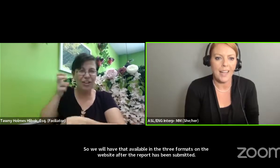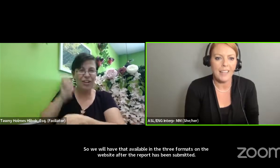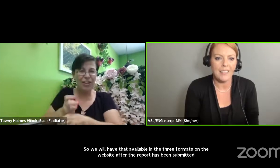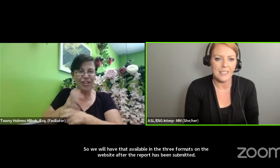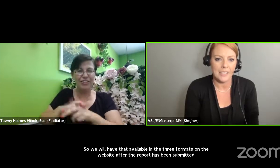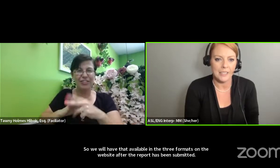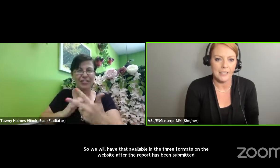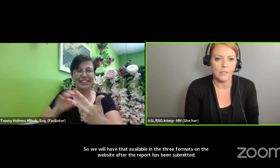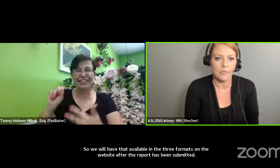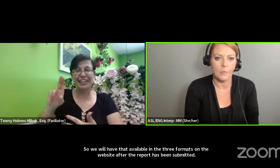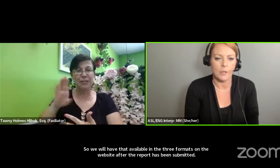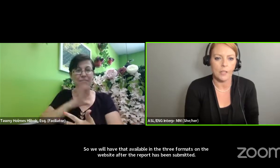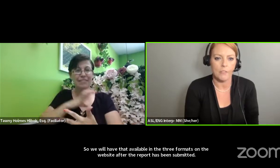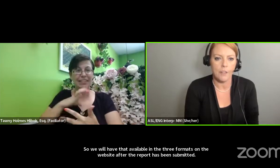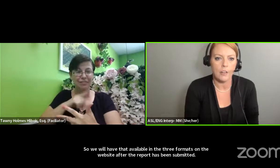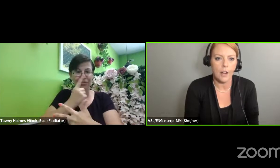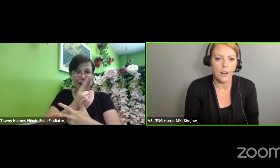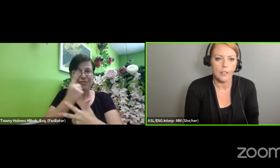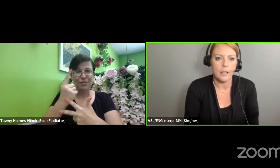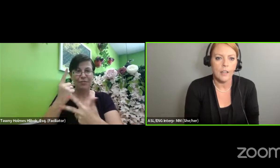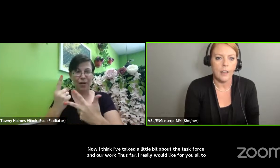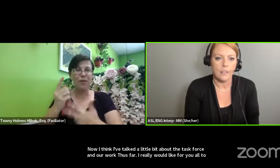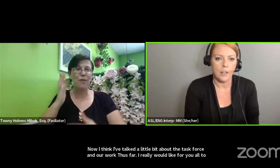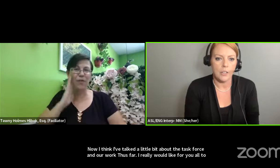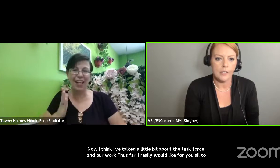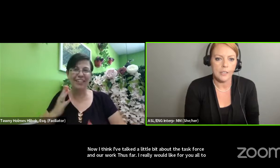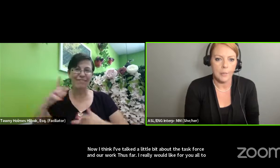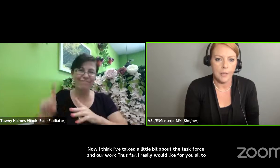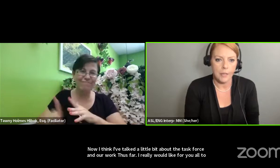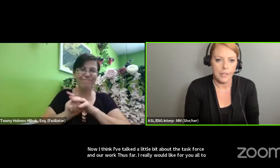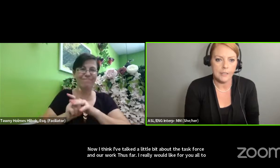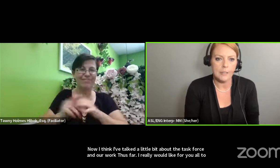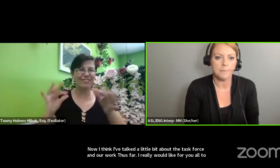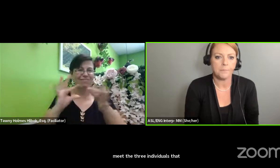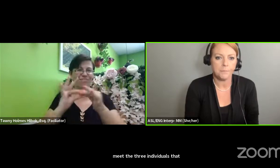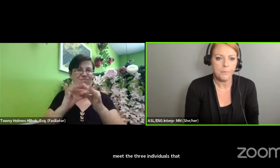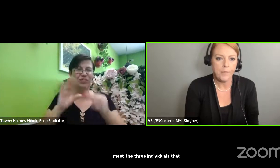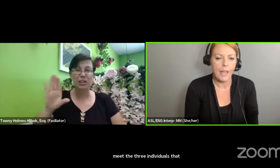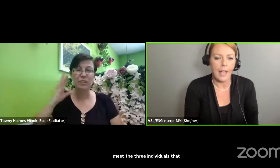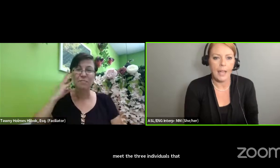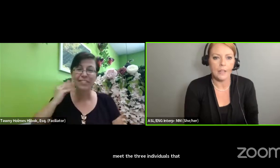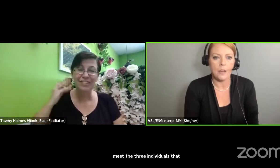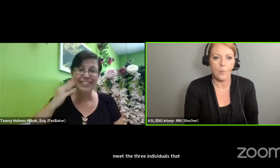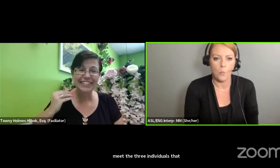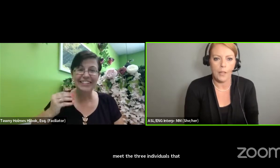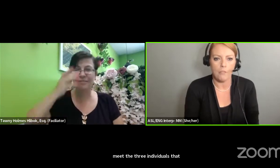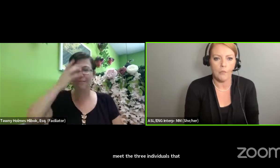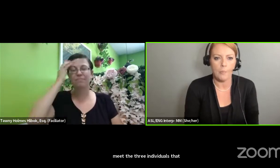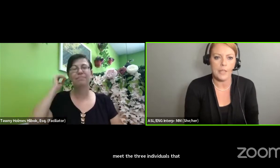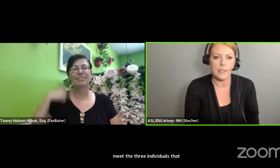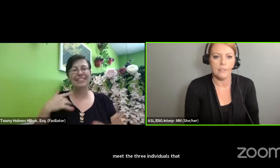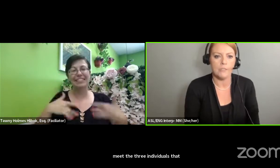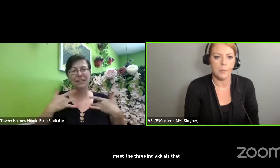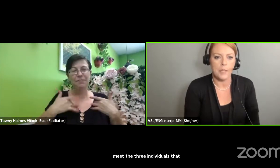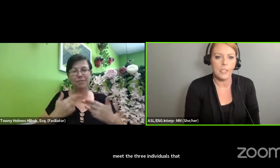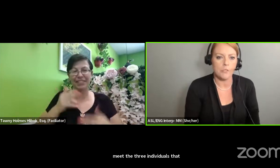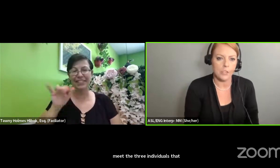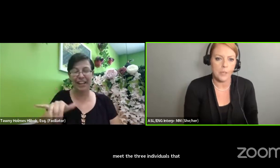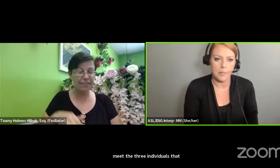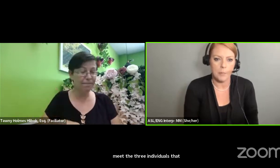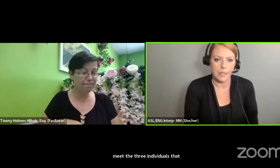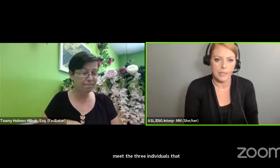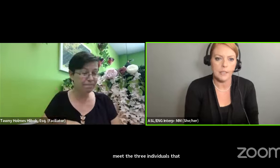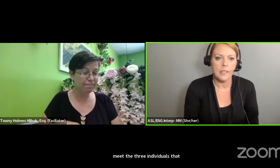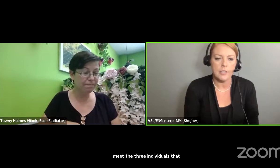worked behind the scenes, working very hard on the various subcommittees. And we will have a representative from each